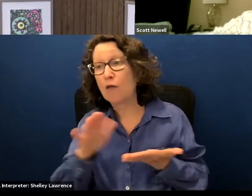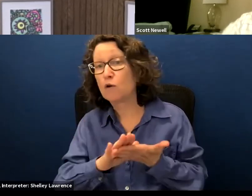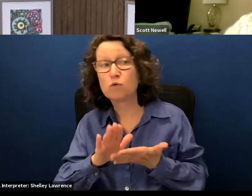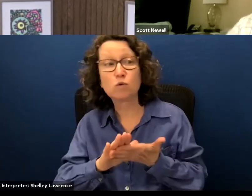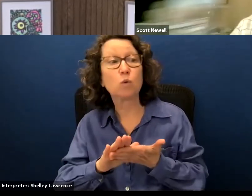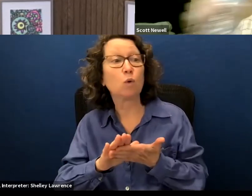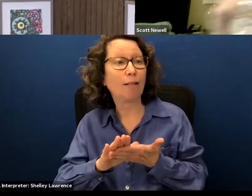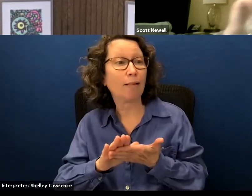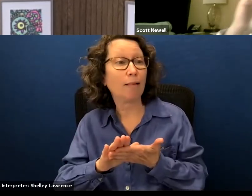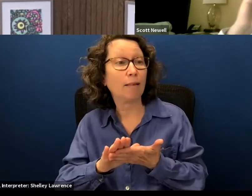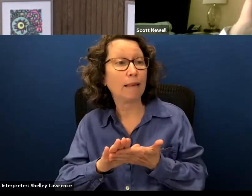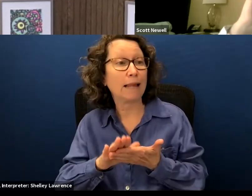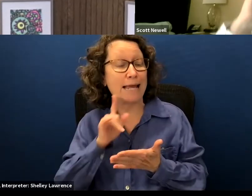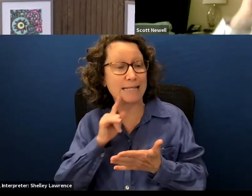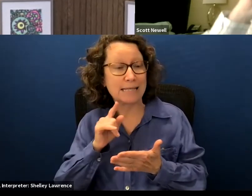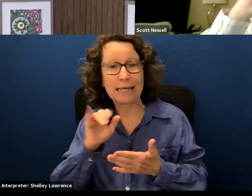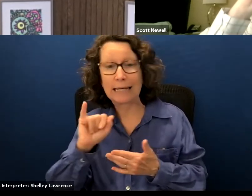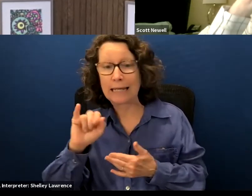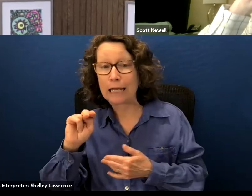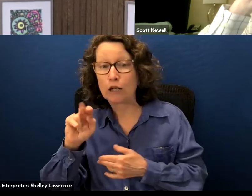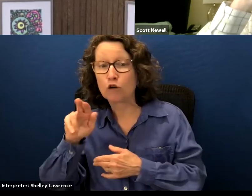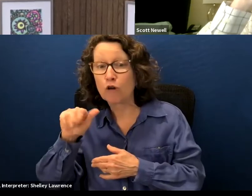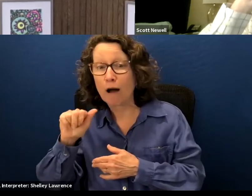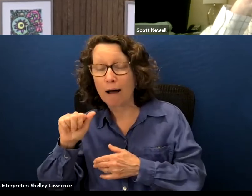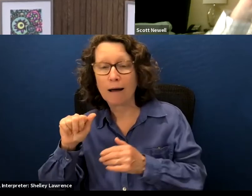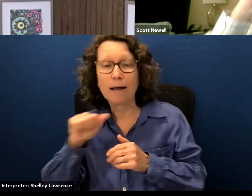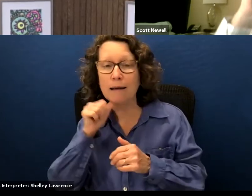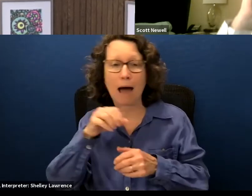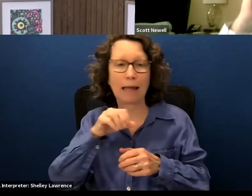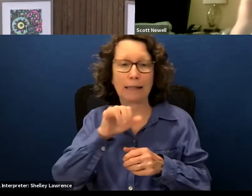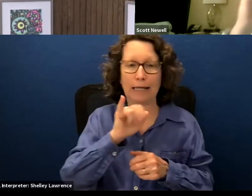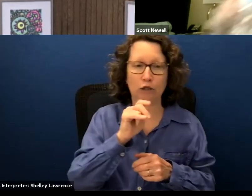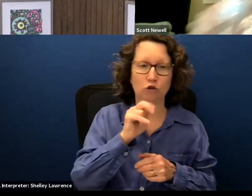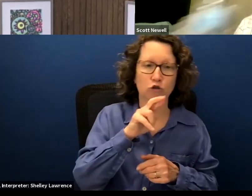different school, is it an intra, not inter-district?